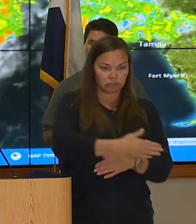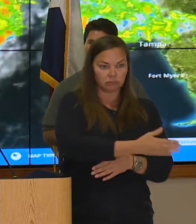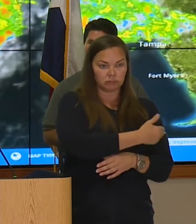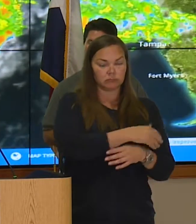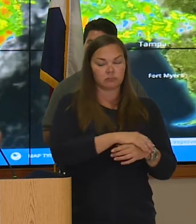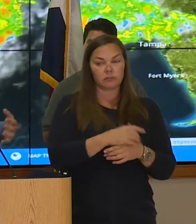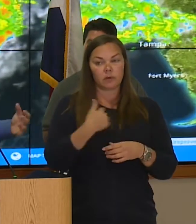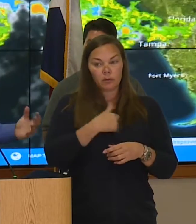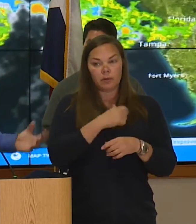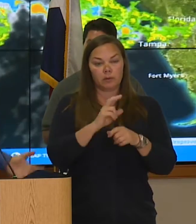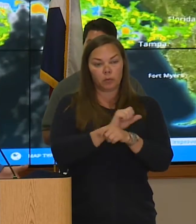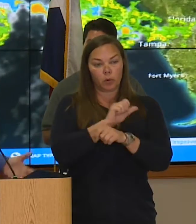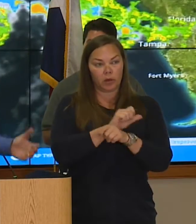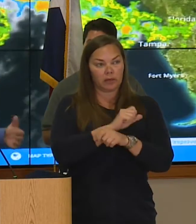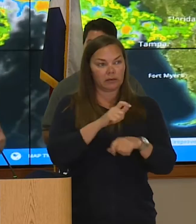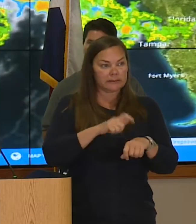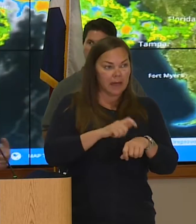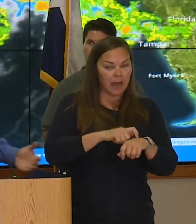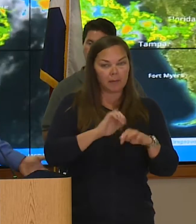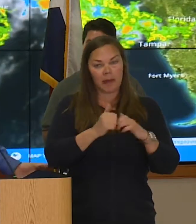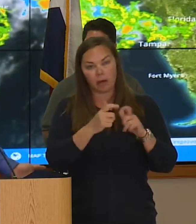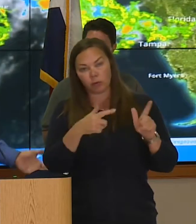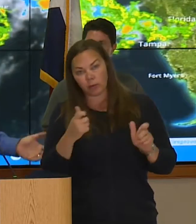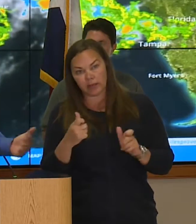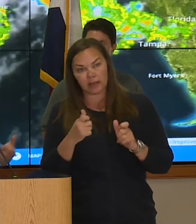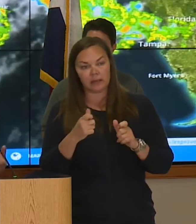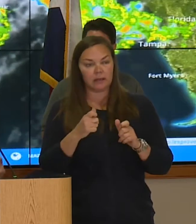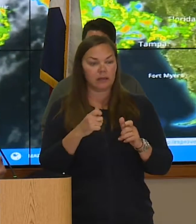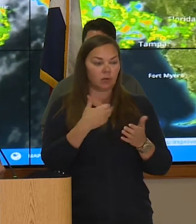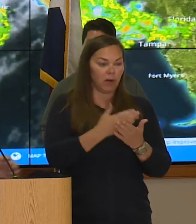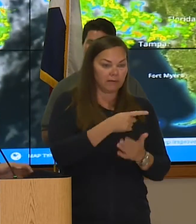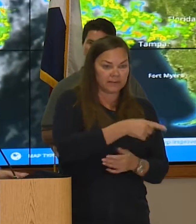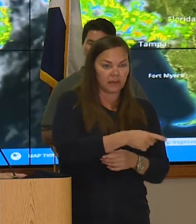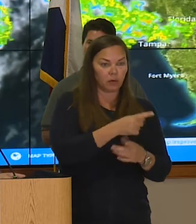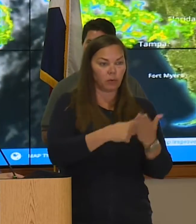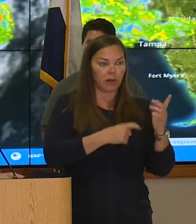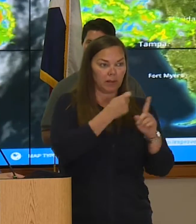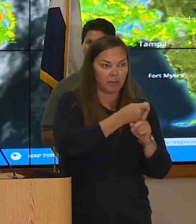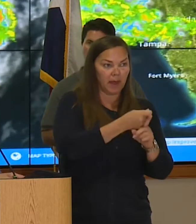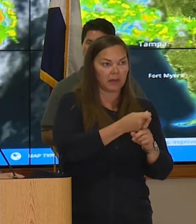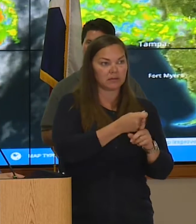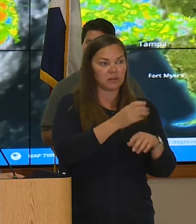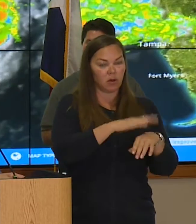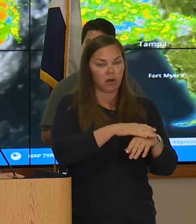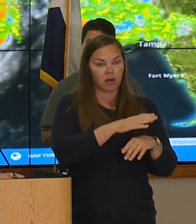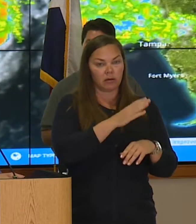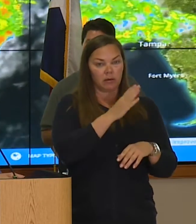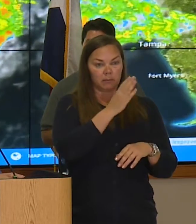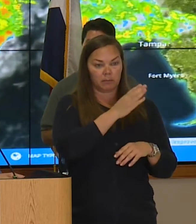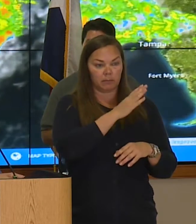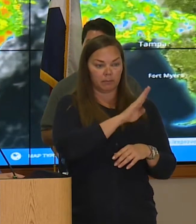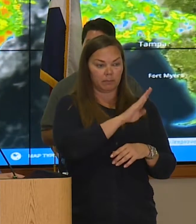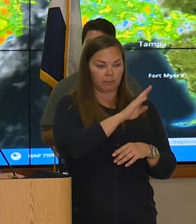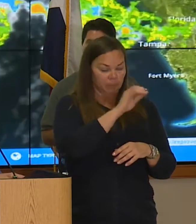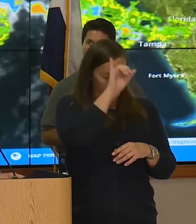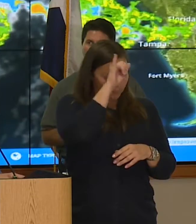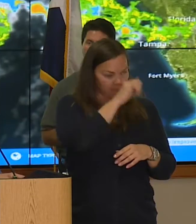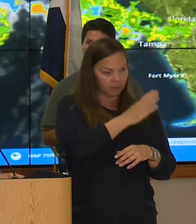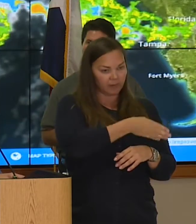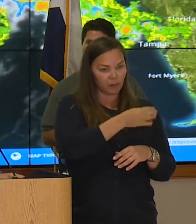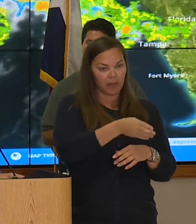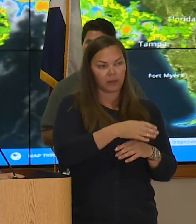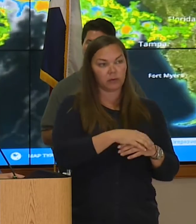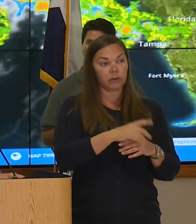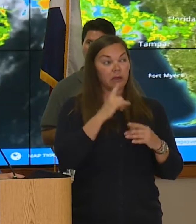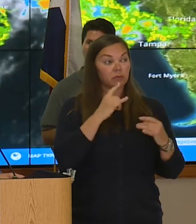working on timing, how quickly this gets down there, what impacts it's going to have on Buffalo Bayou. And